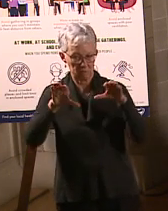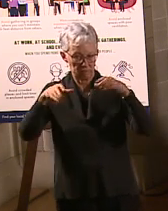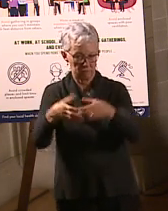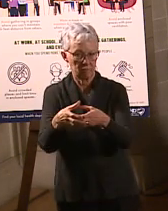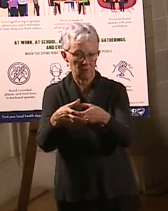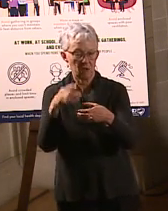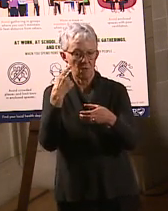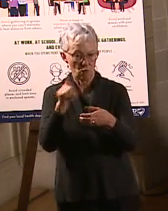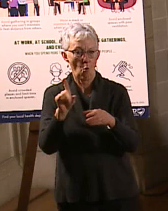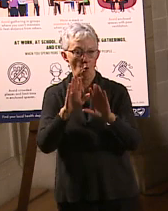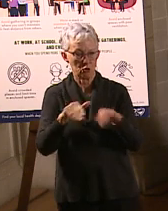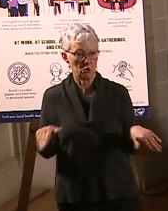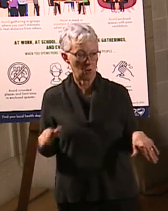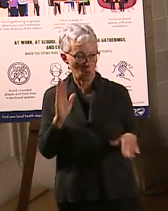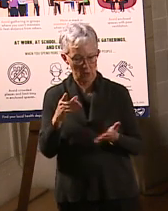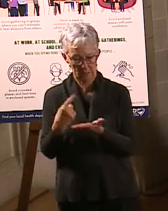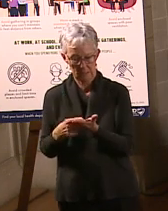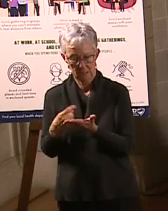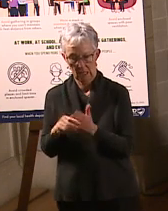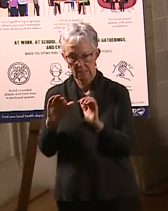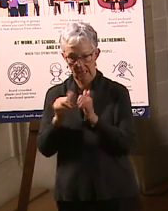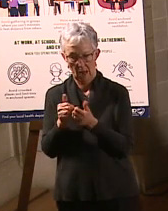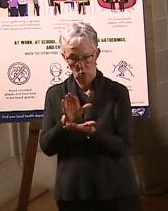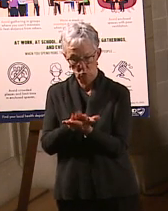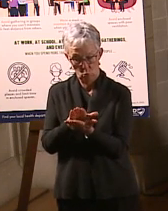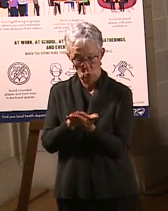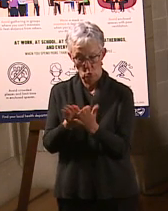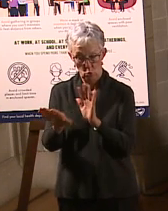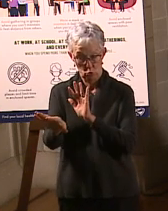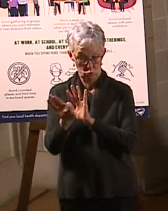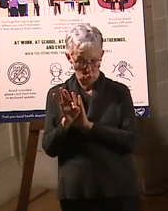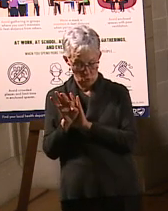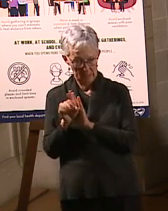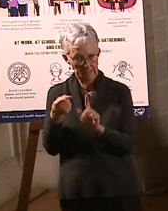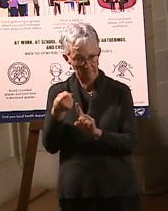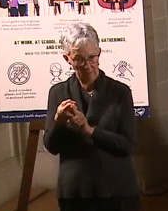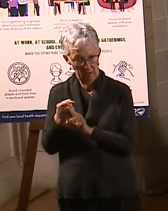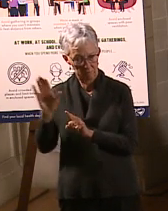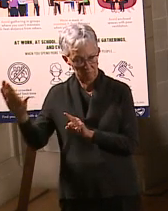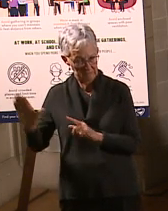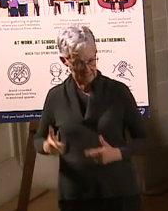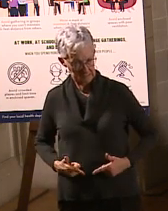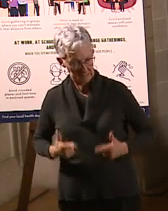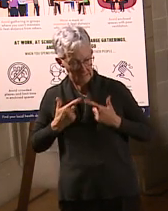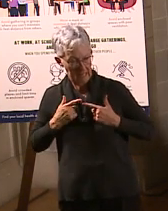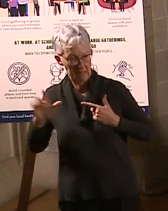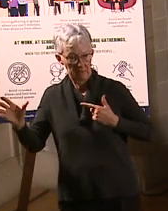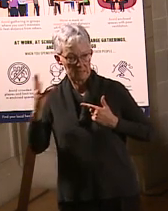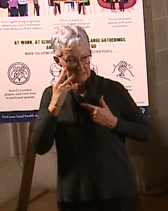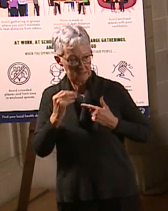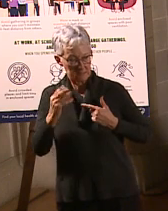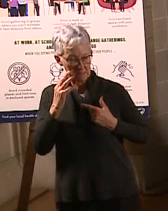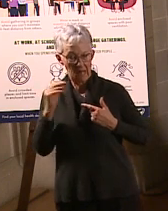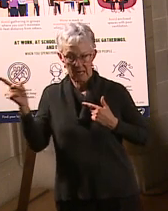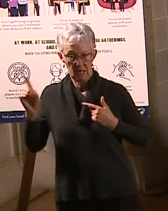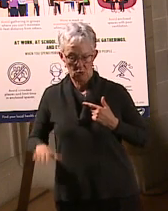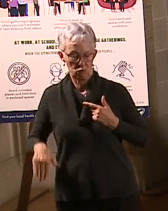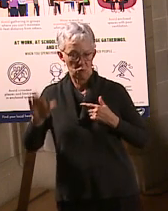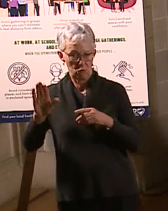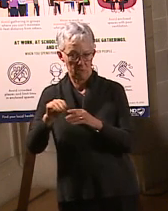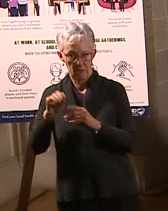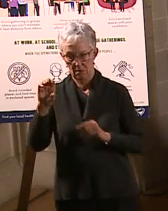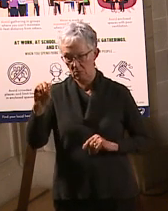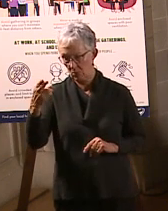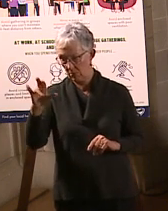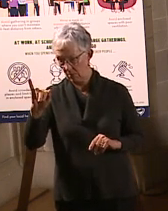choice impacted him and that educational freedom impacted his life. He's from Ohio originally, and in Ohio,